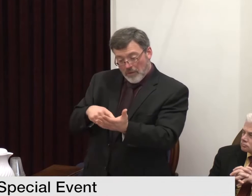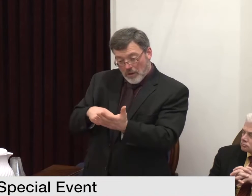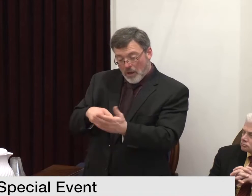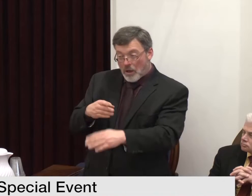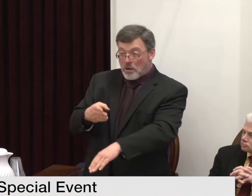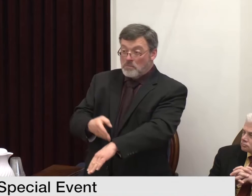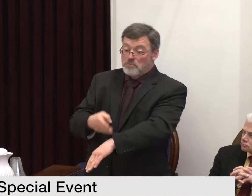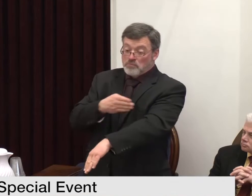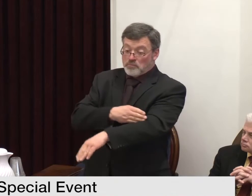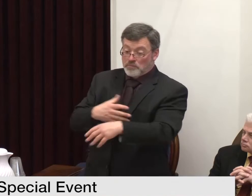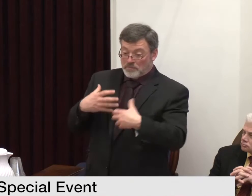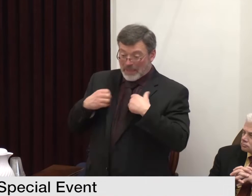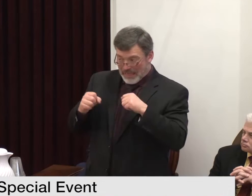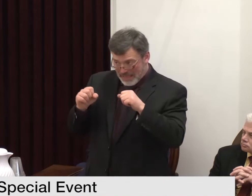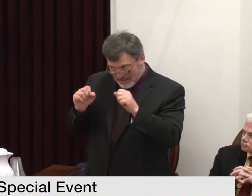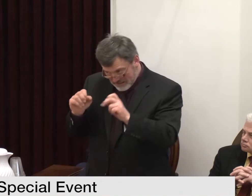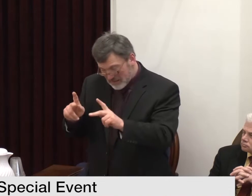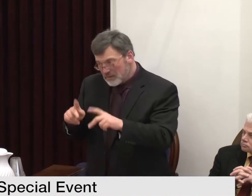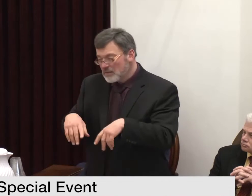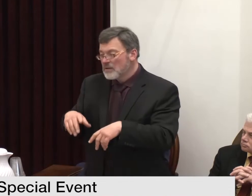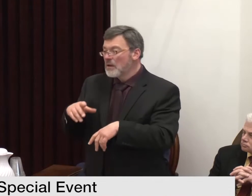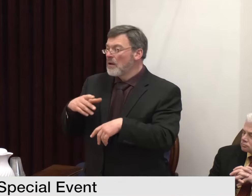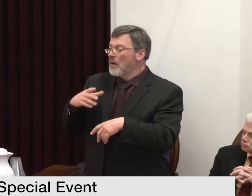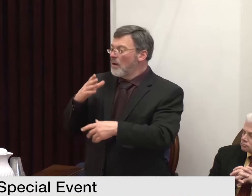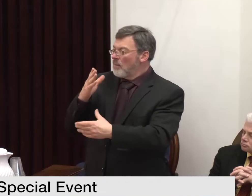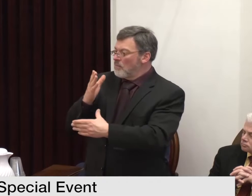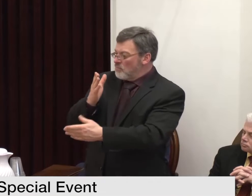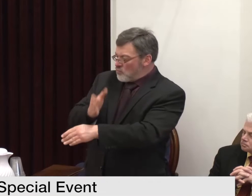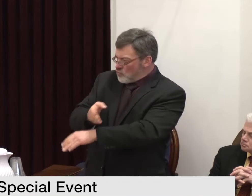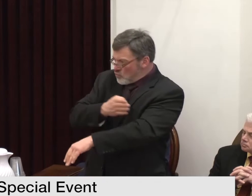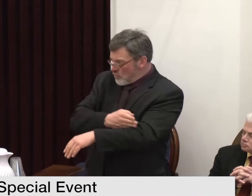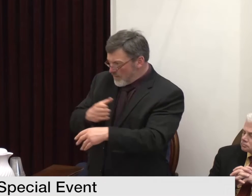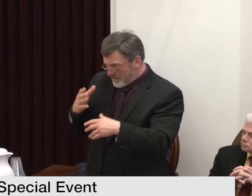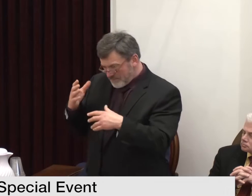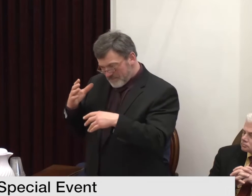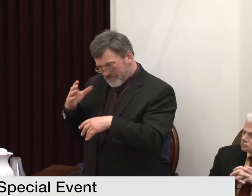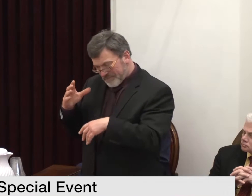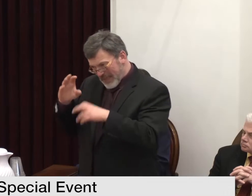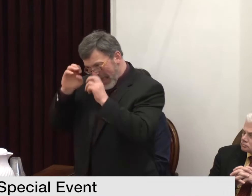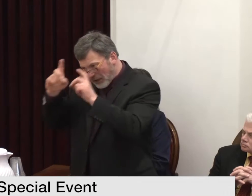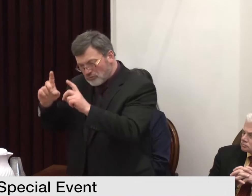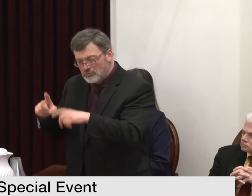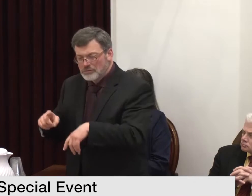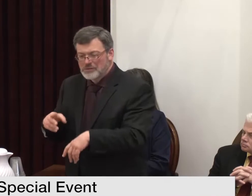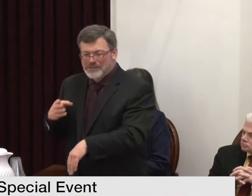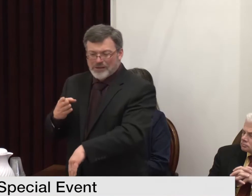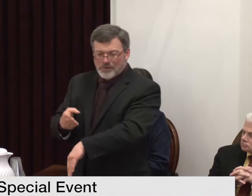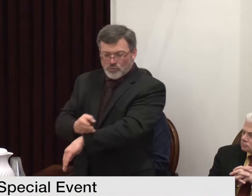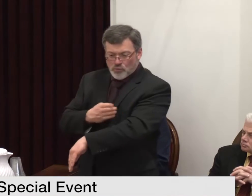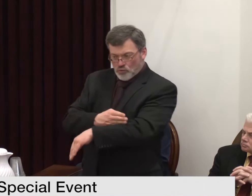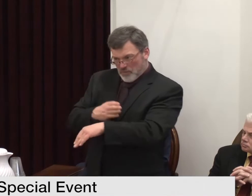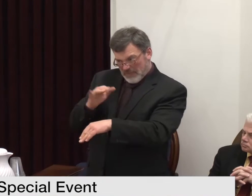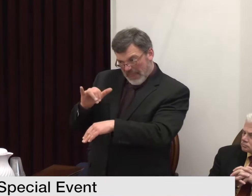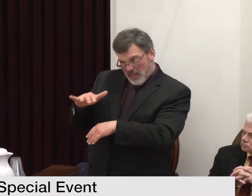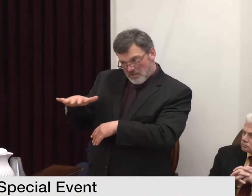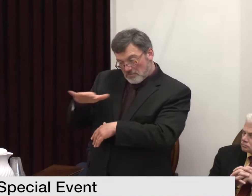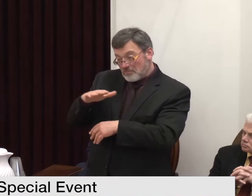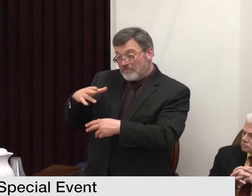to maintaining our reputation as the safest state in the nation, and housing that meets the needs and budgets of working